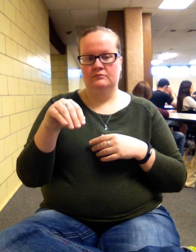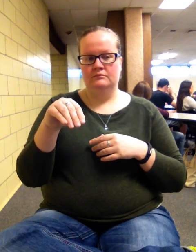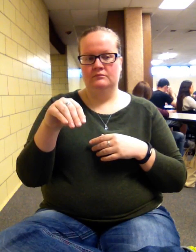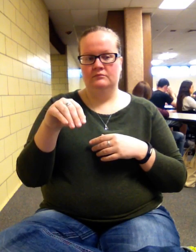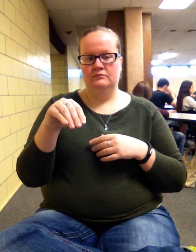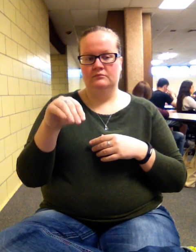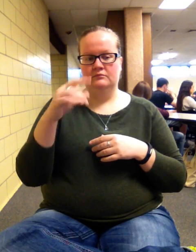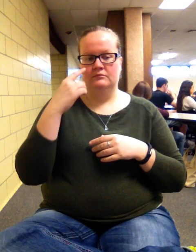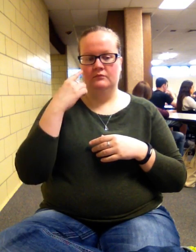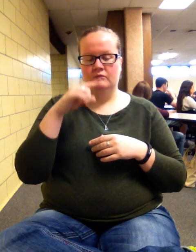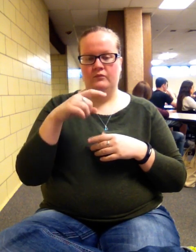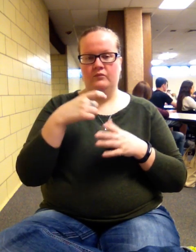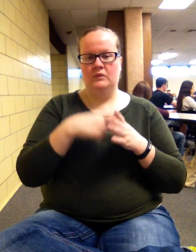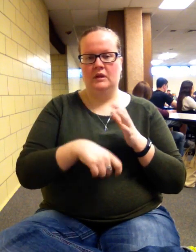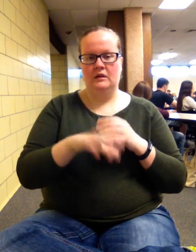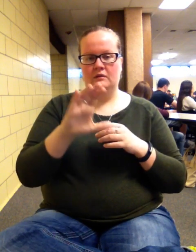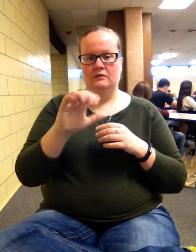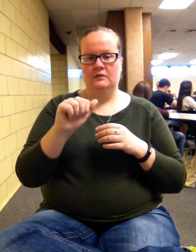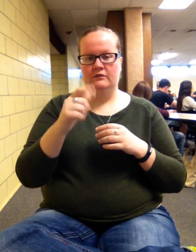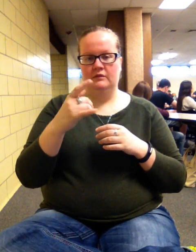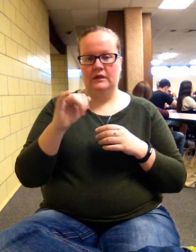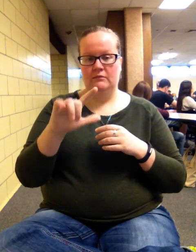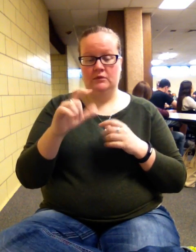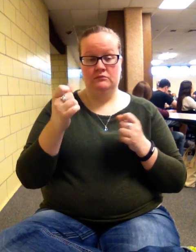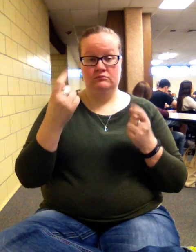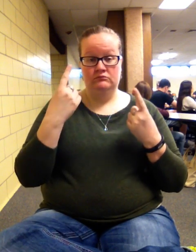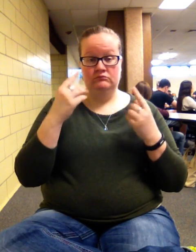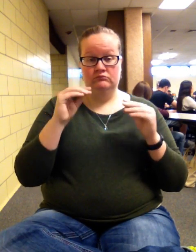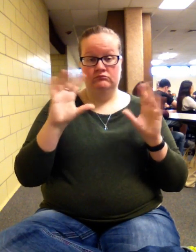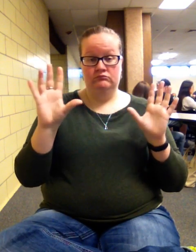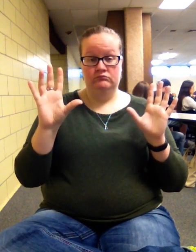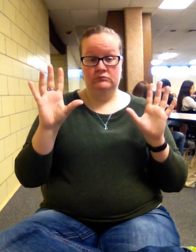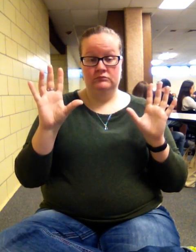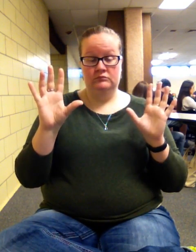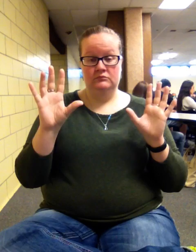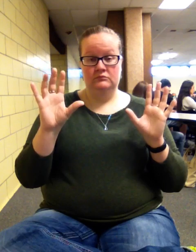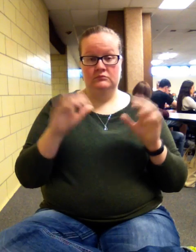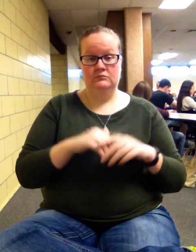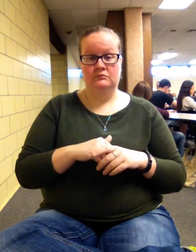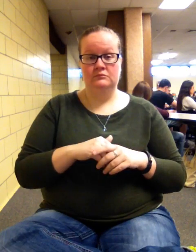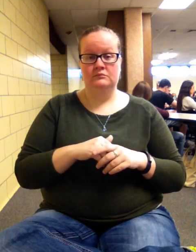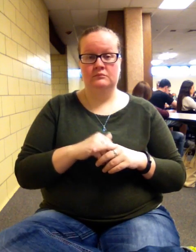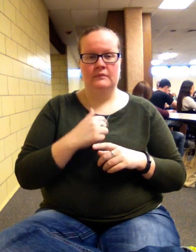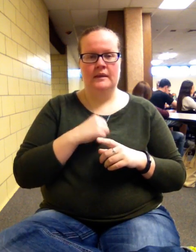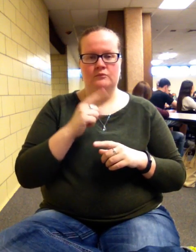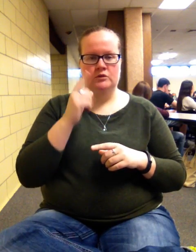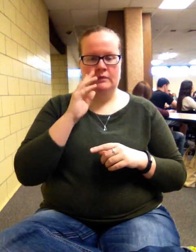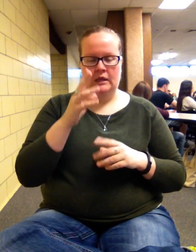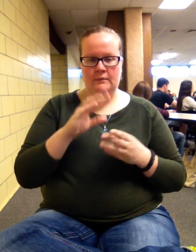for the cost of capital. Is everybody with me on what's going on? I'm just making up numbers.